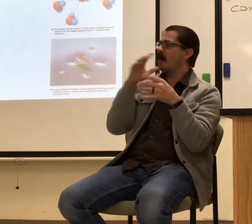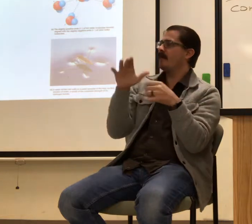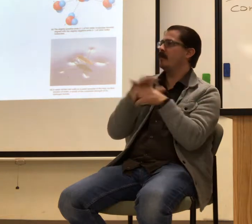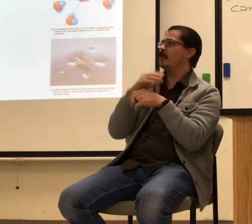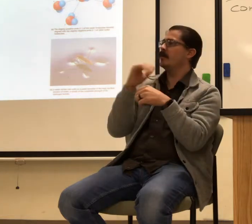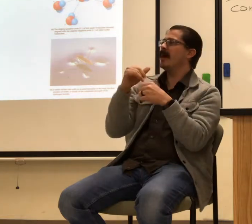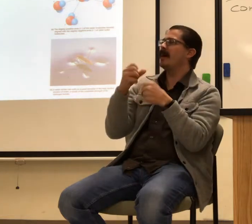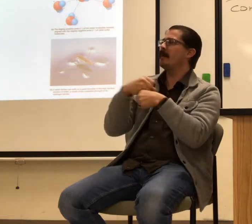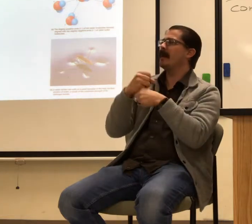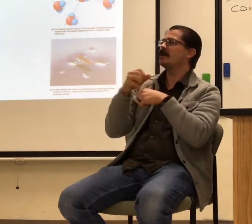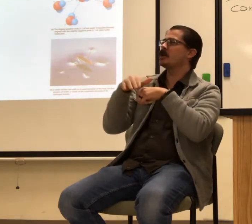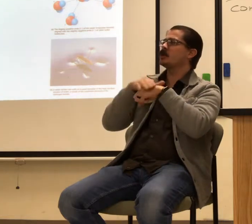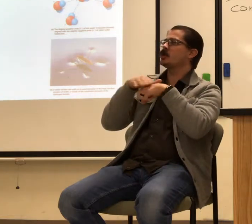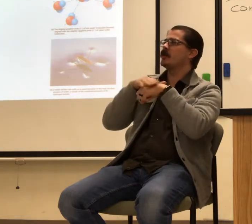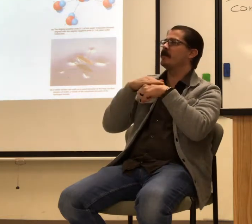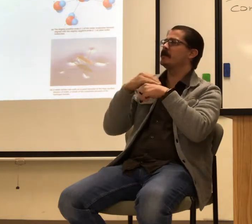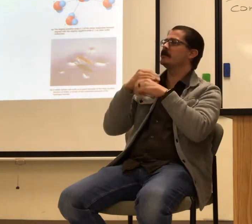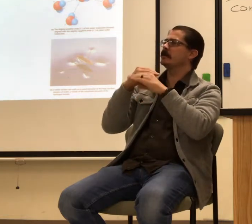surface tension.